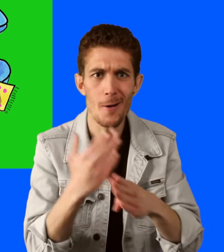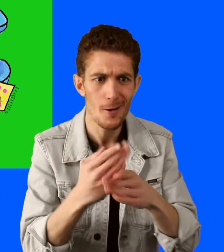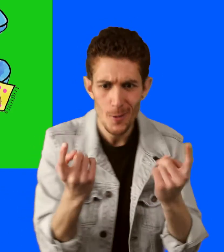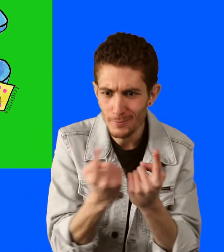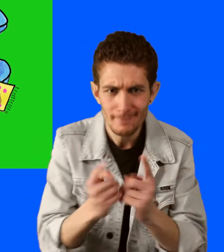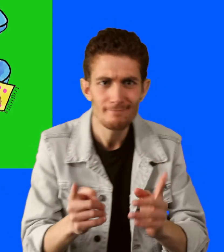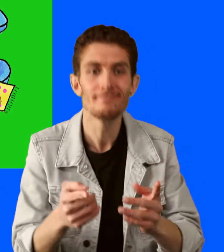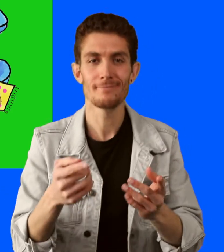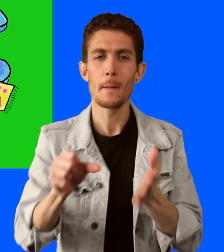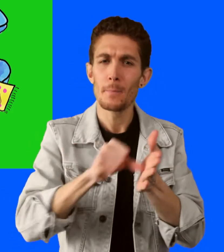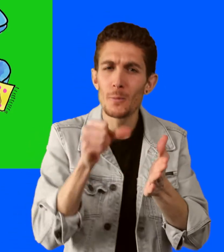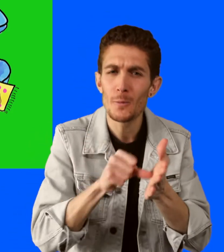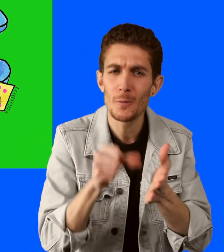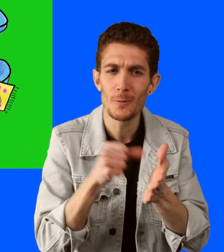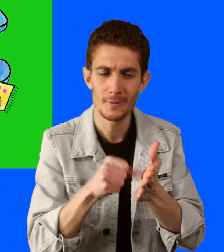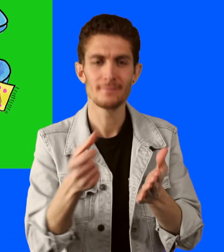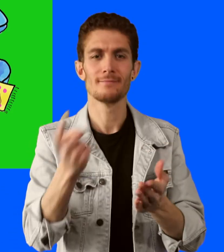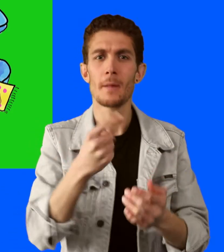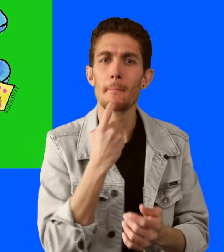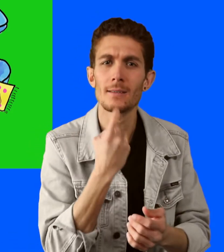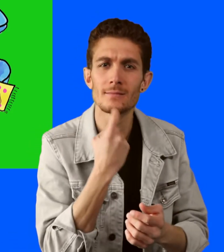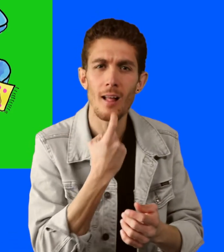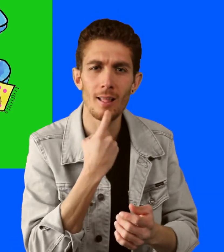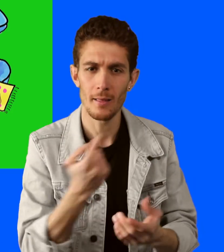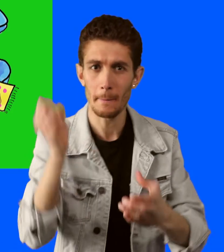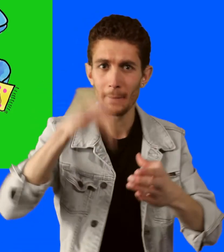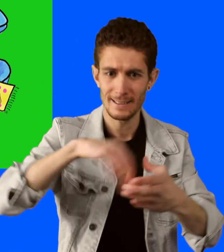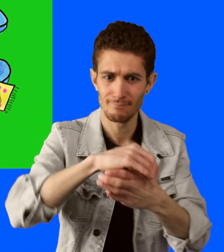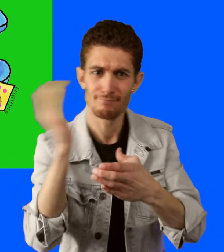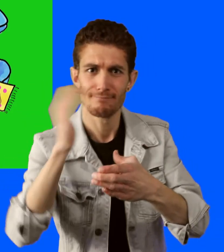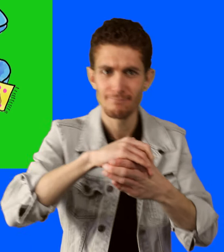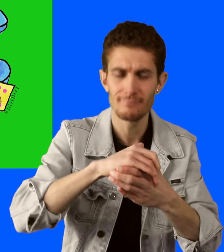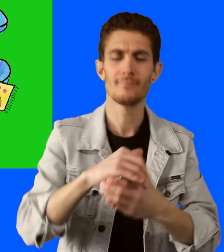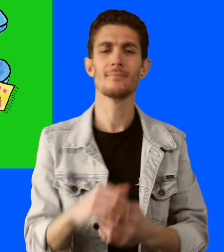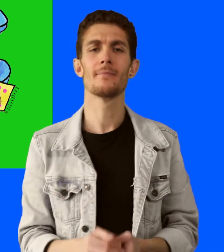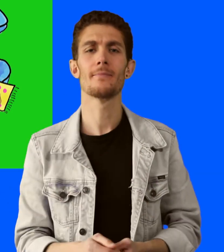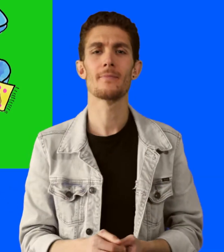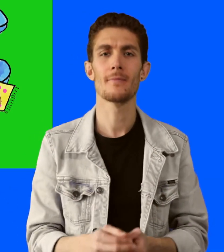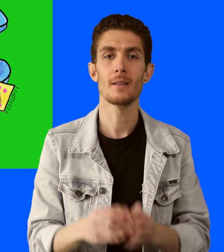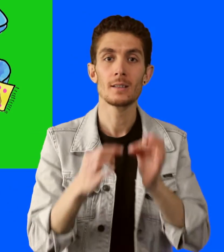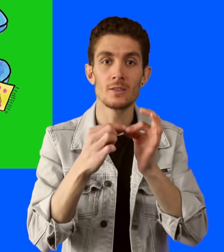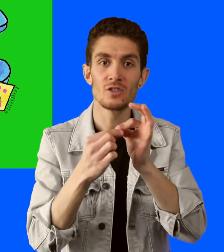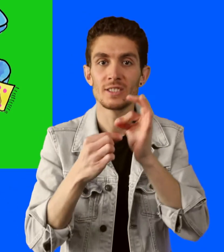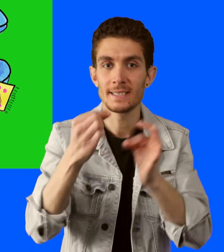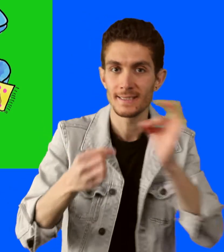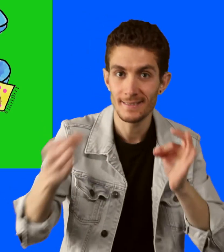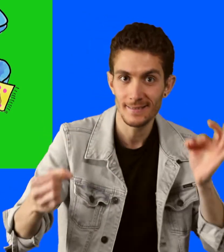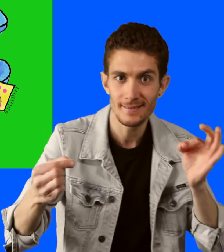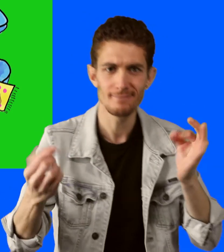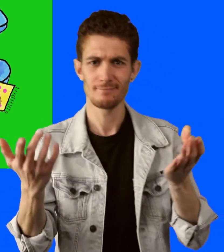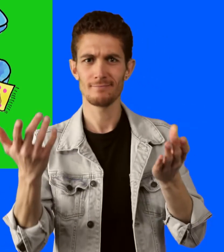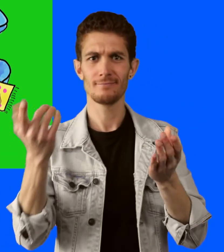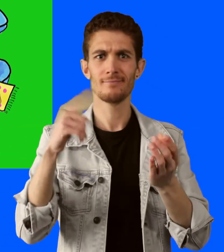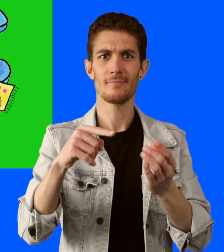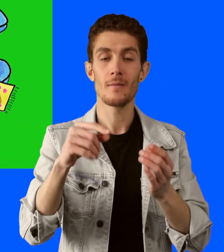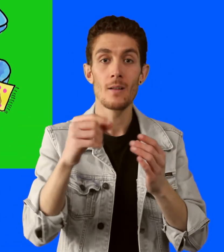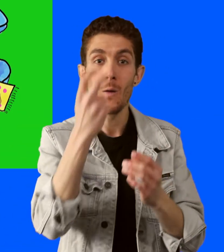class are away we are going to work with these she said pointing to a pile of objects including old wood a